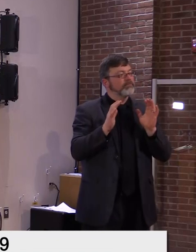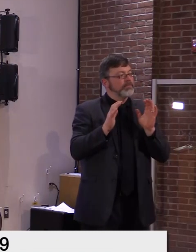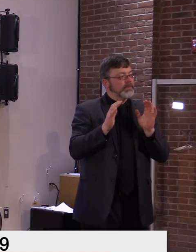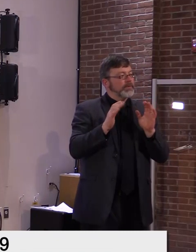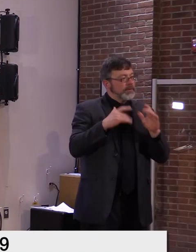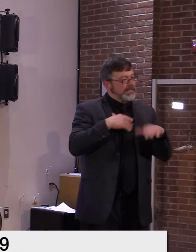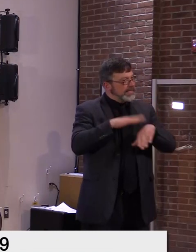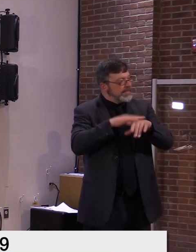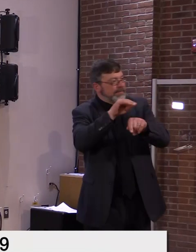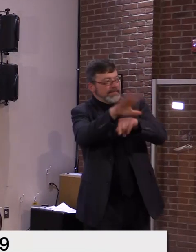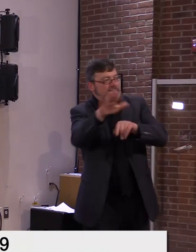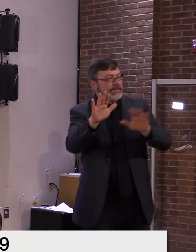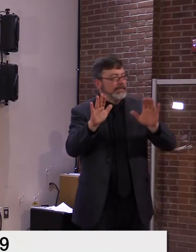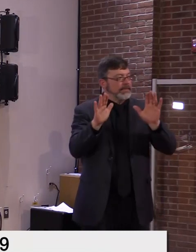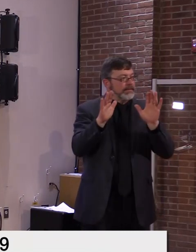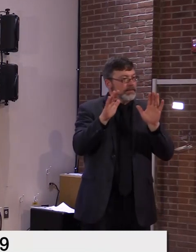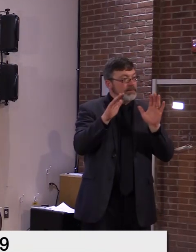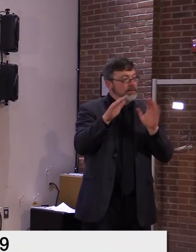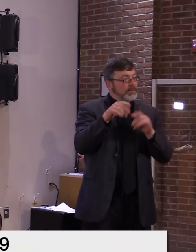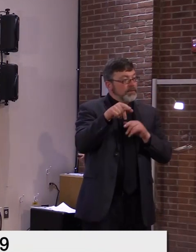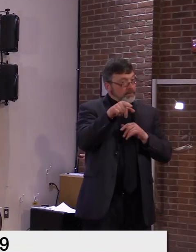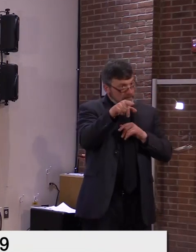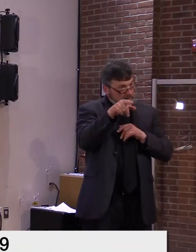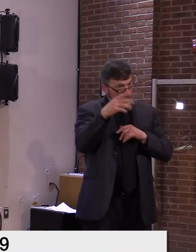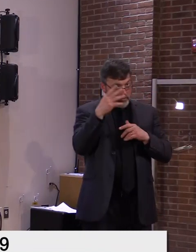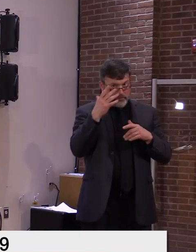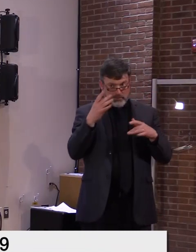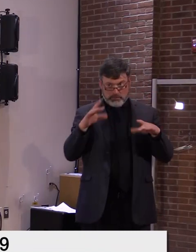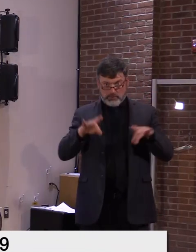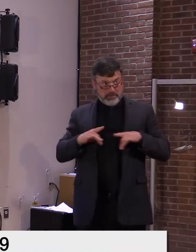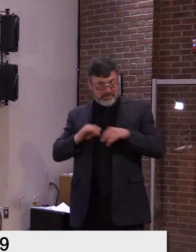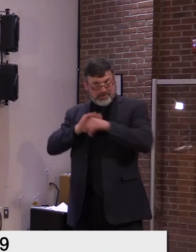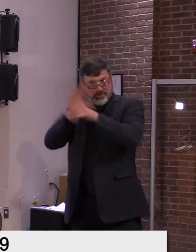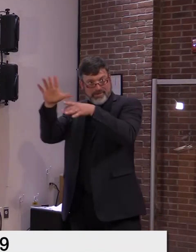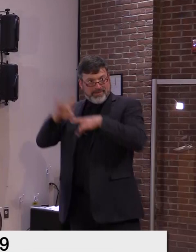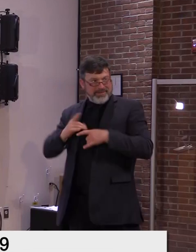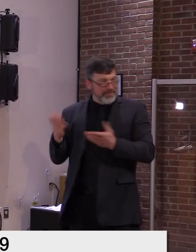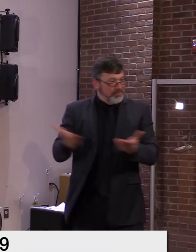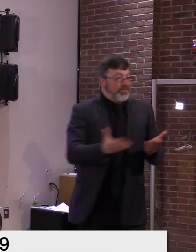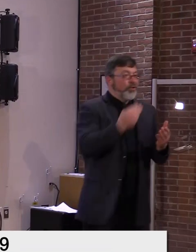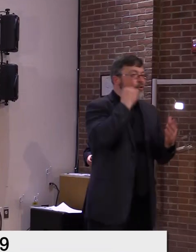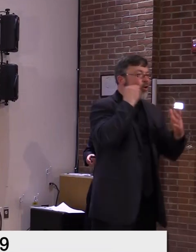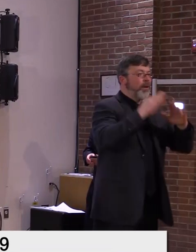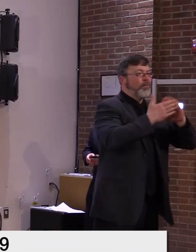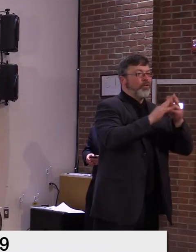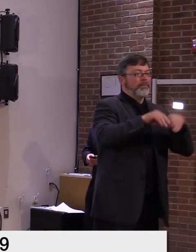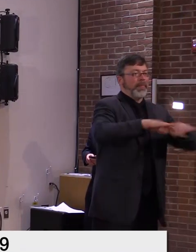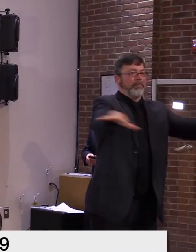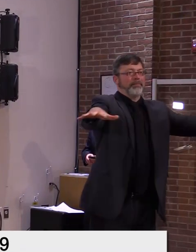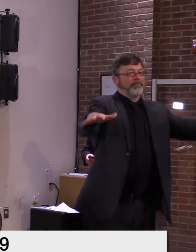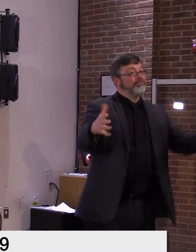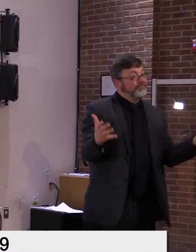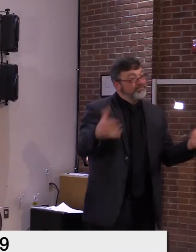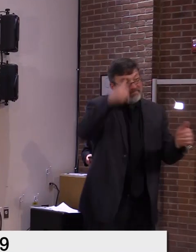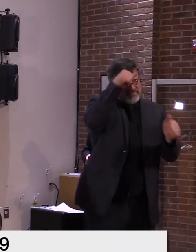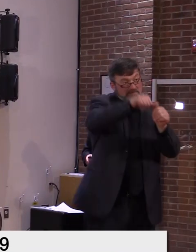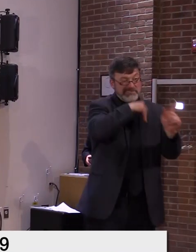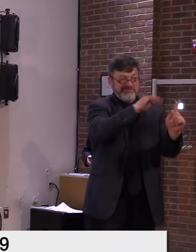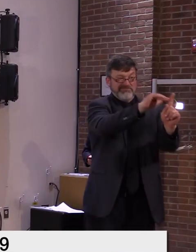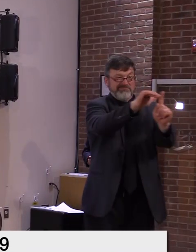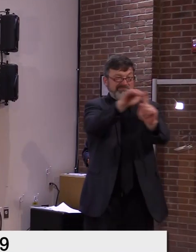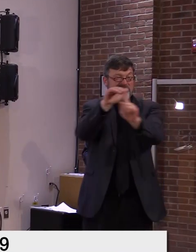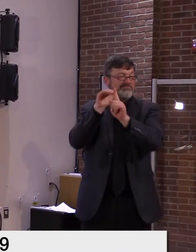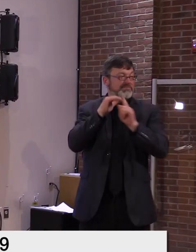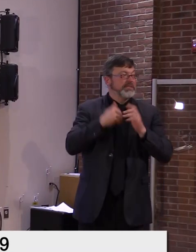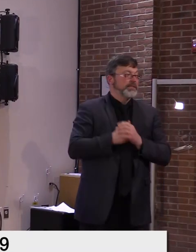and your community at this time while virus spread is still ongoing. Let me end with two public health